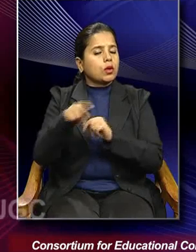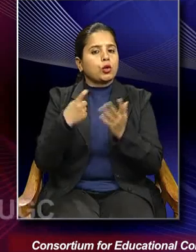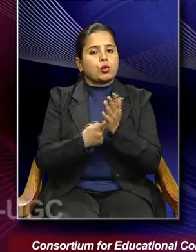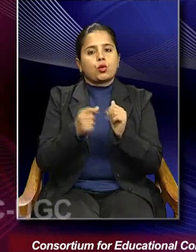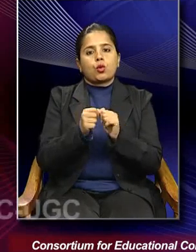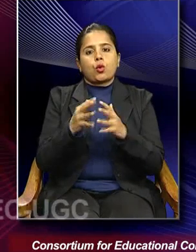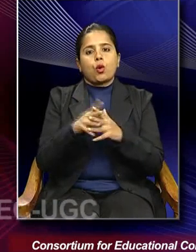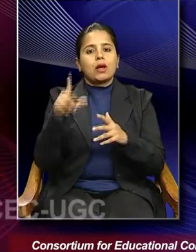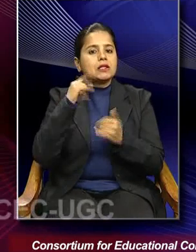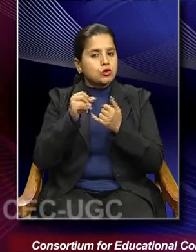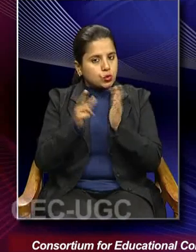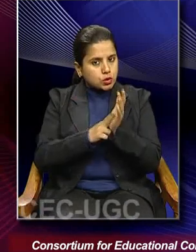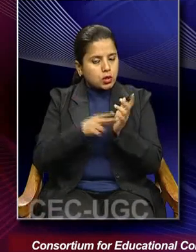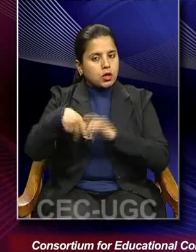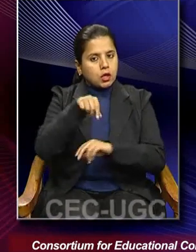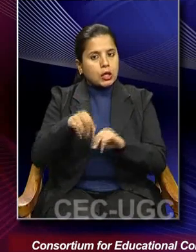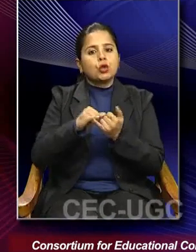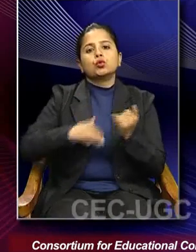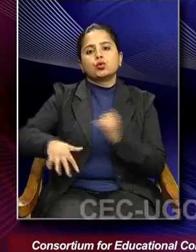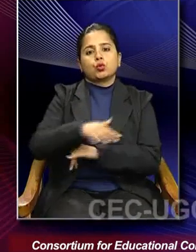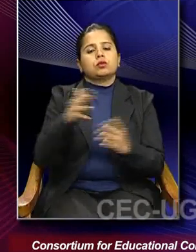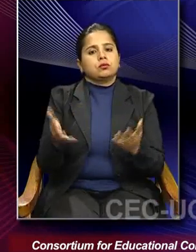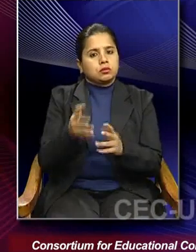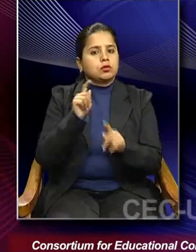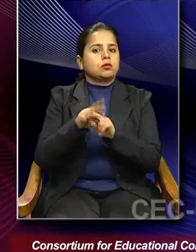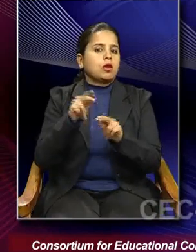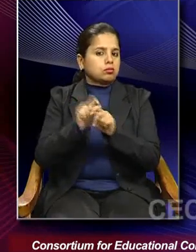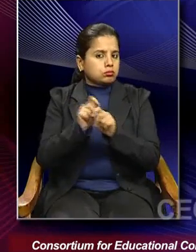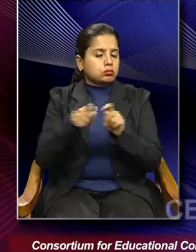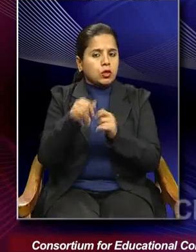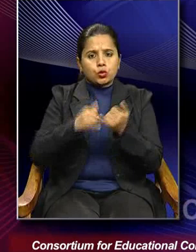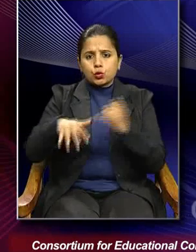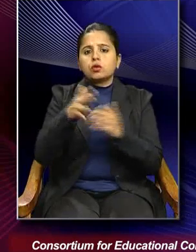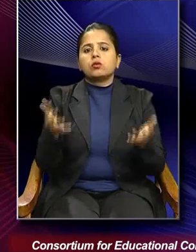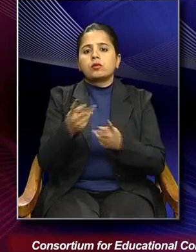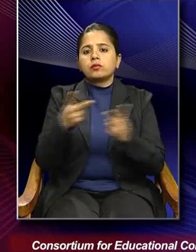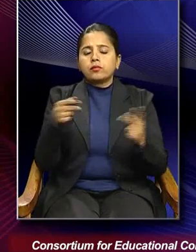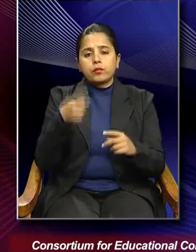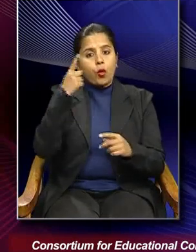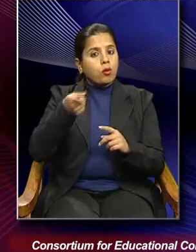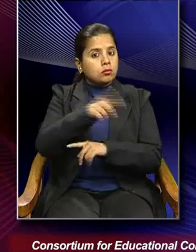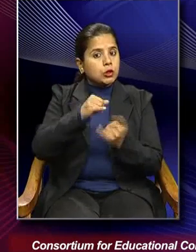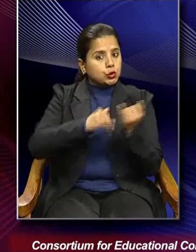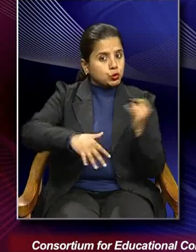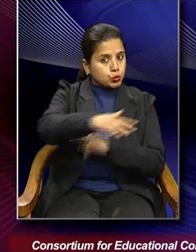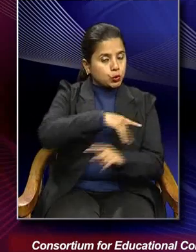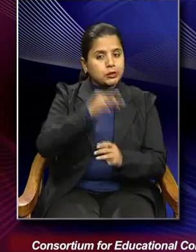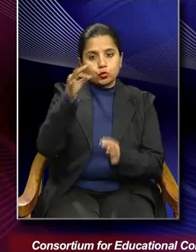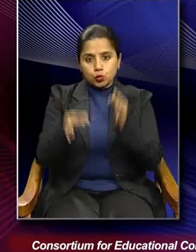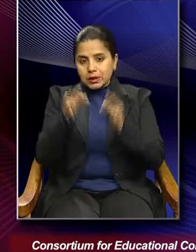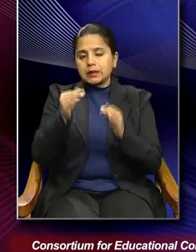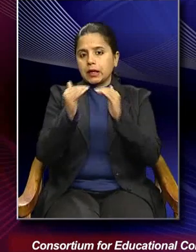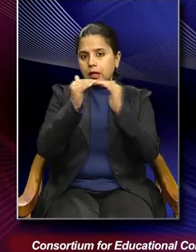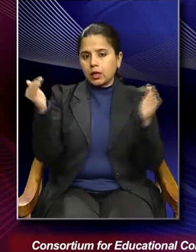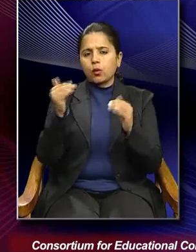function. It is a very crucial and significant social welfare function from the society and justice and equity point